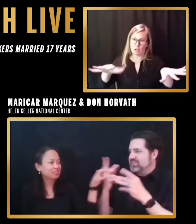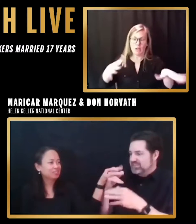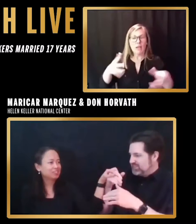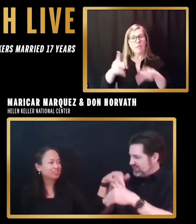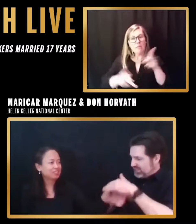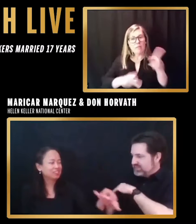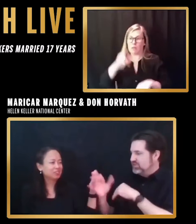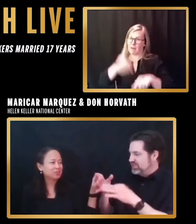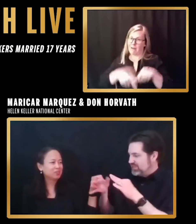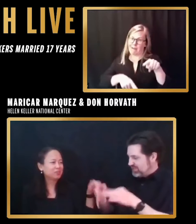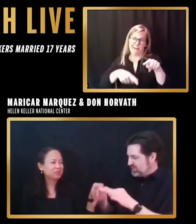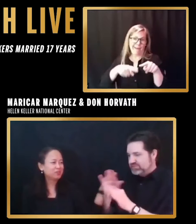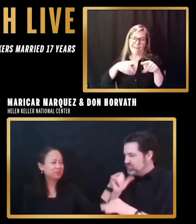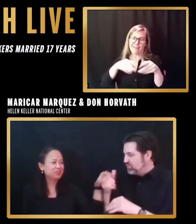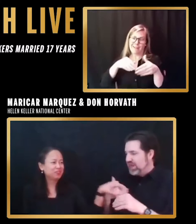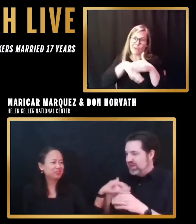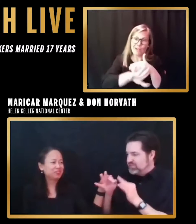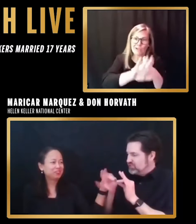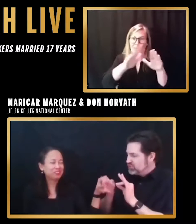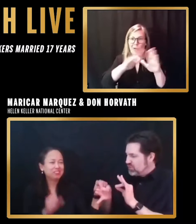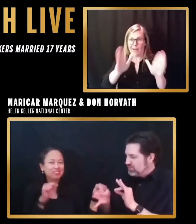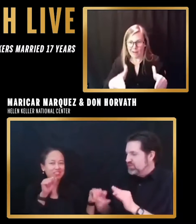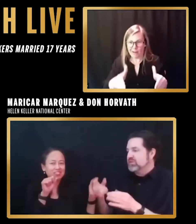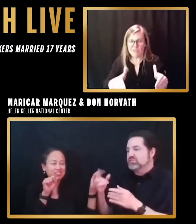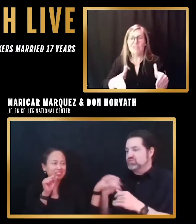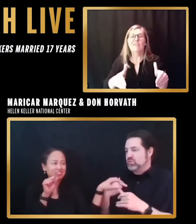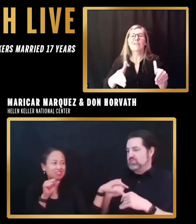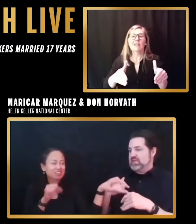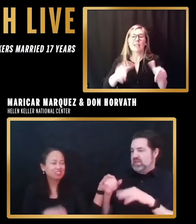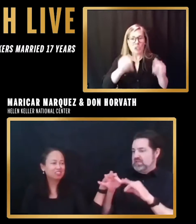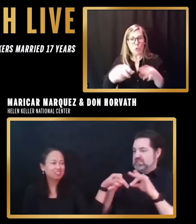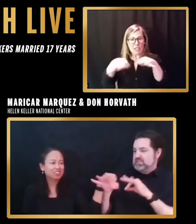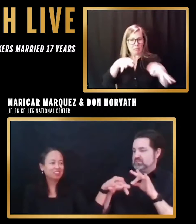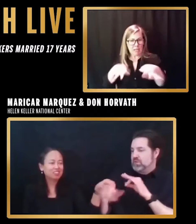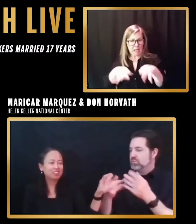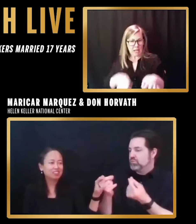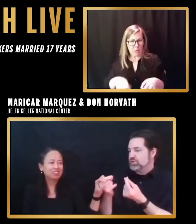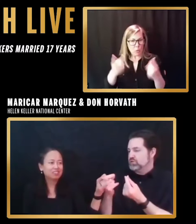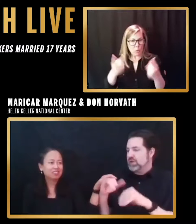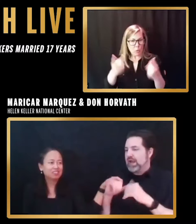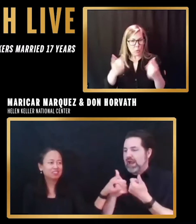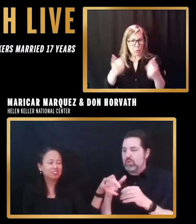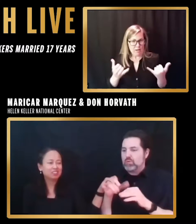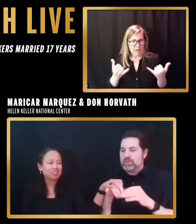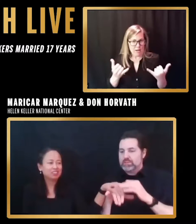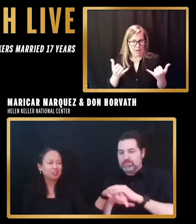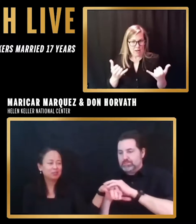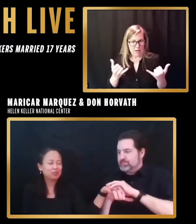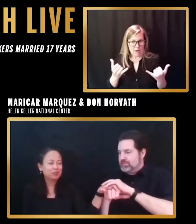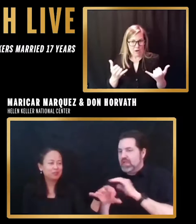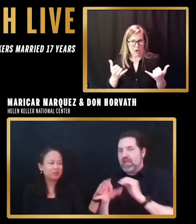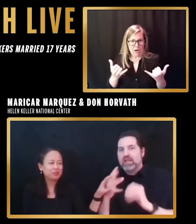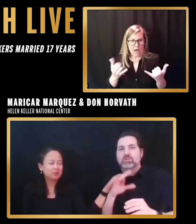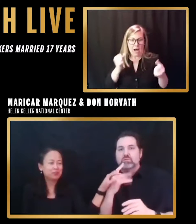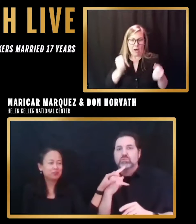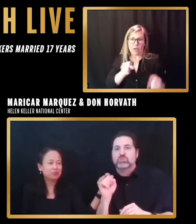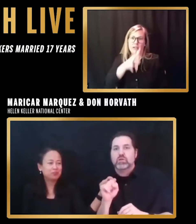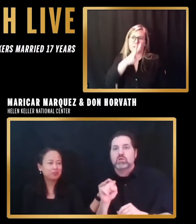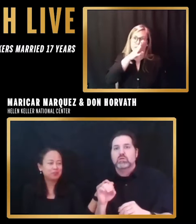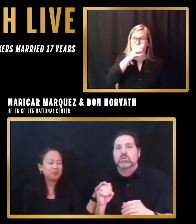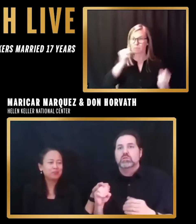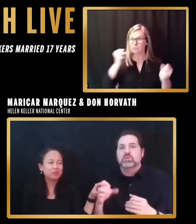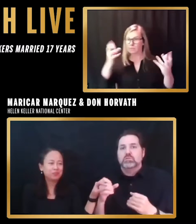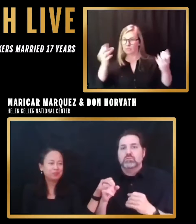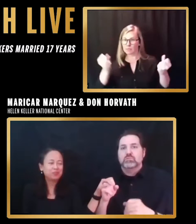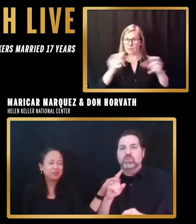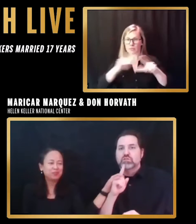out of places, can you explain, Don, what you're doing as in having to both speak and sign at the same time